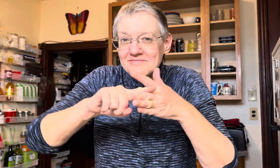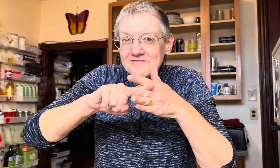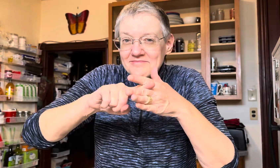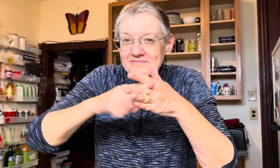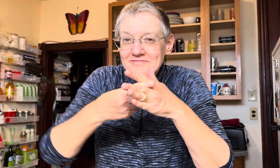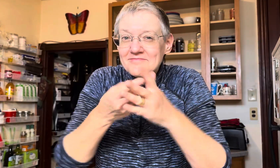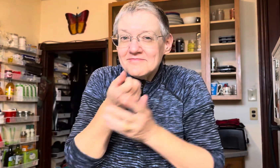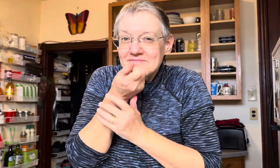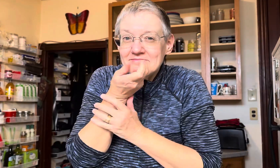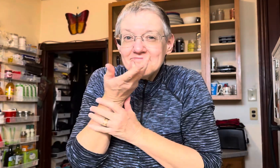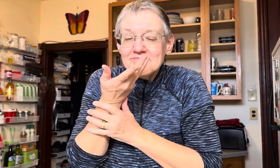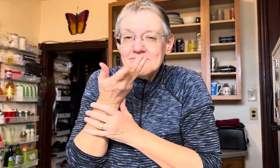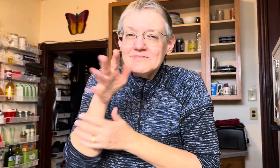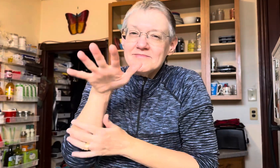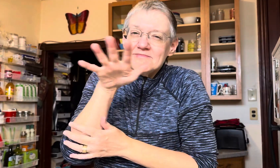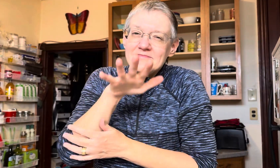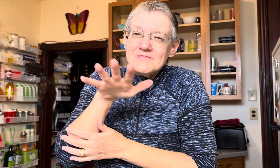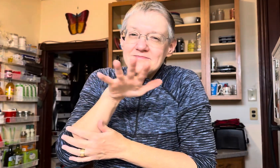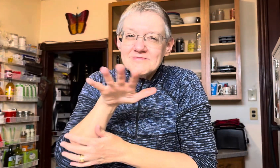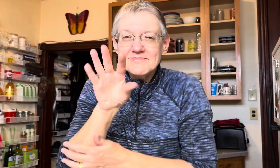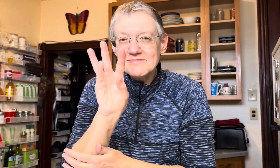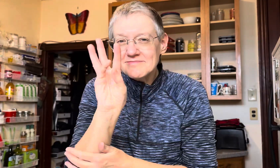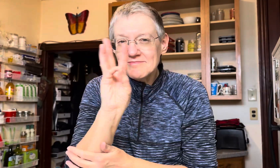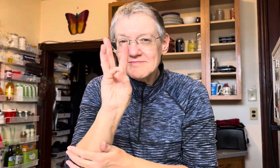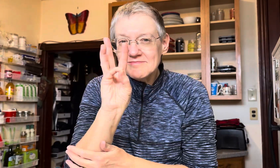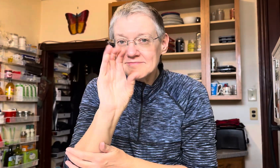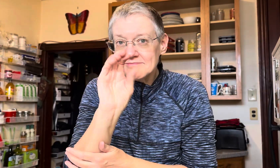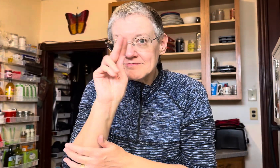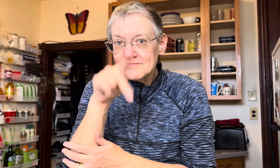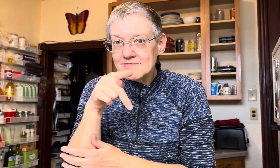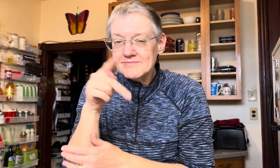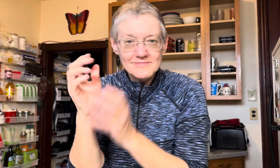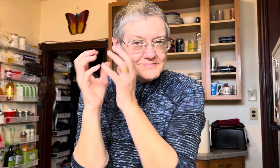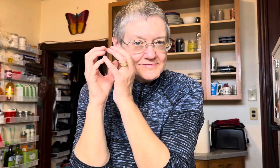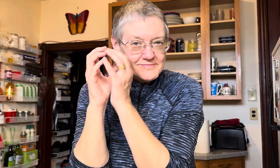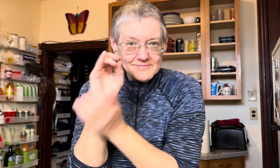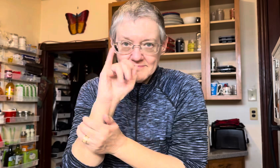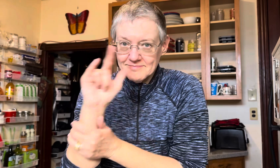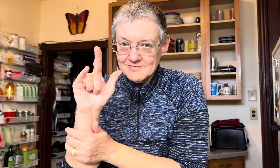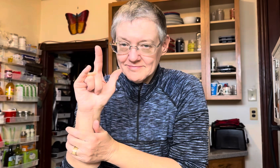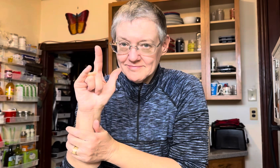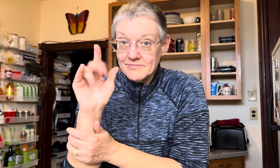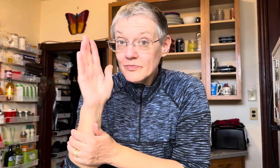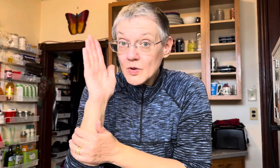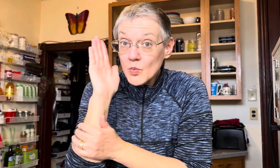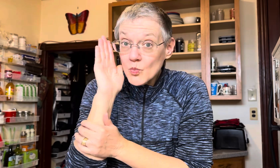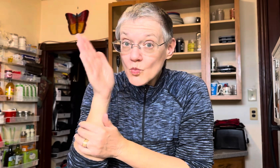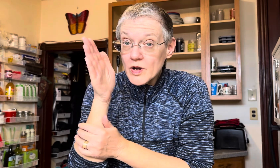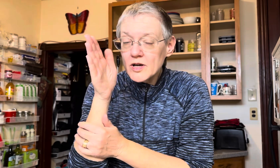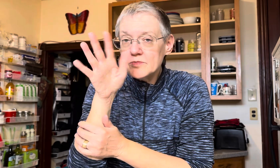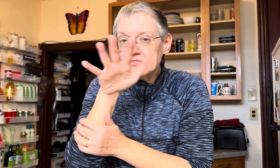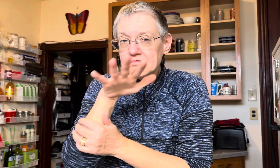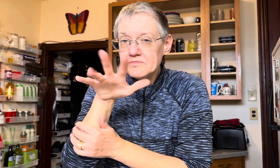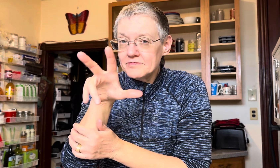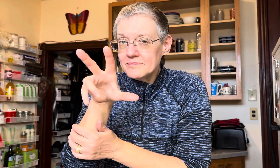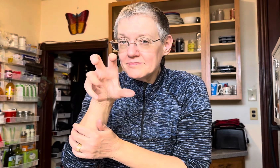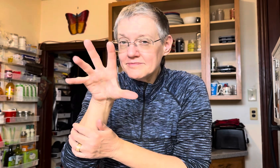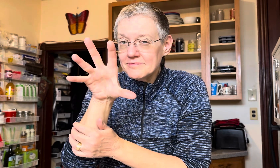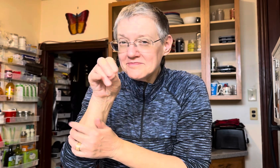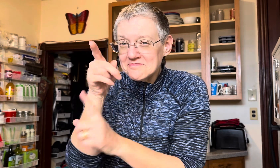Let's go ahead and heat up the oil, about 6 cups of coconut oil. We're going to heat